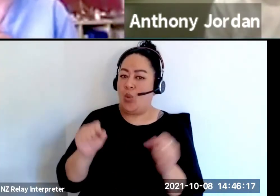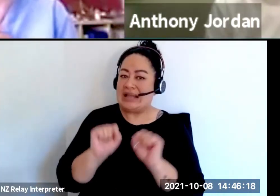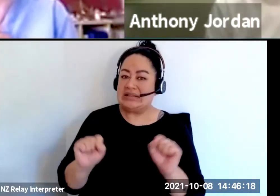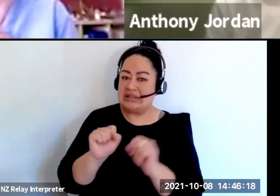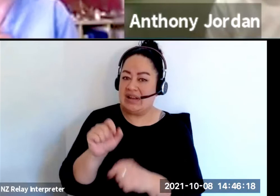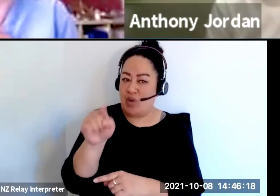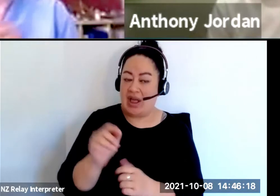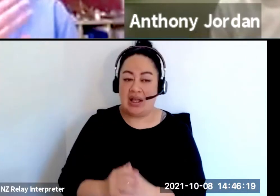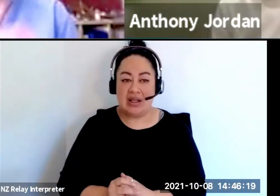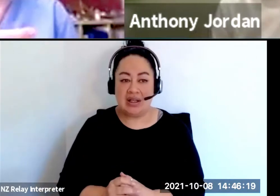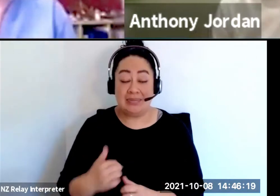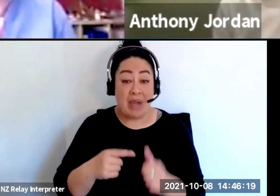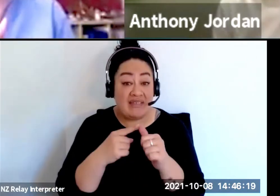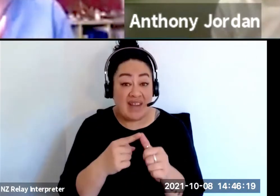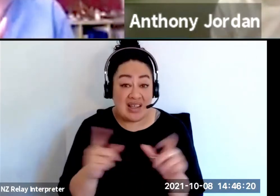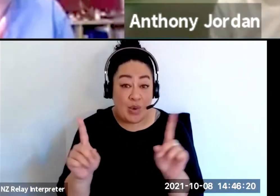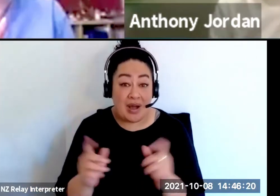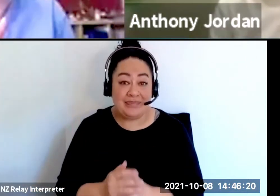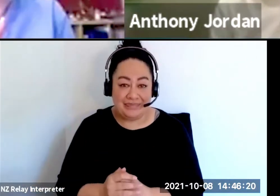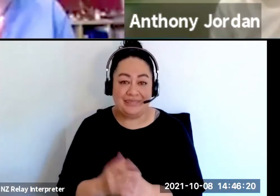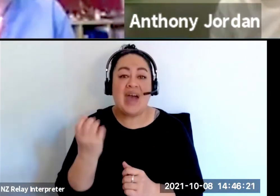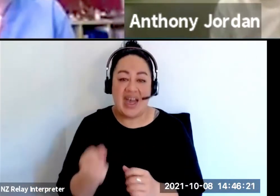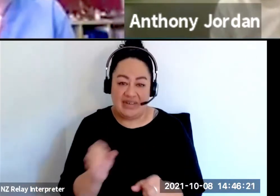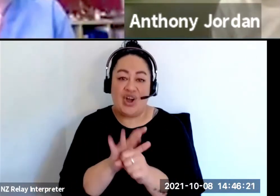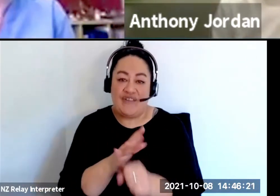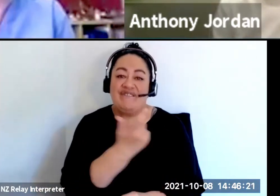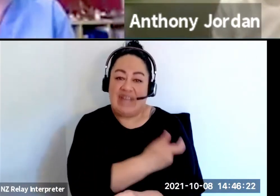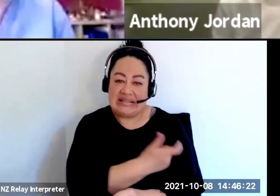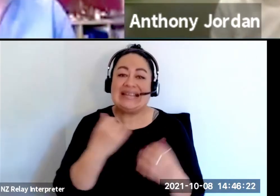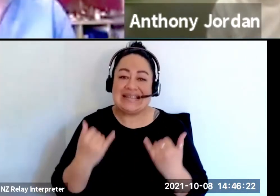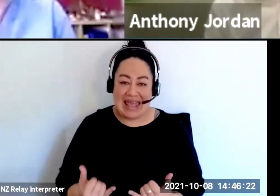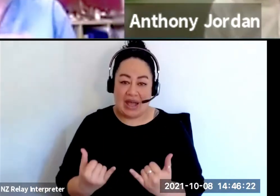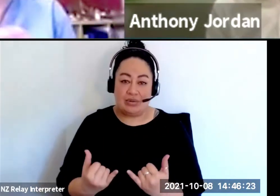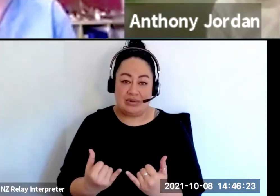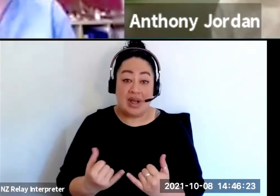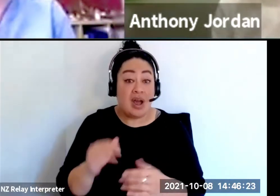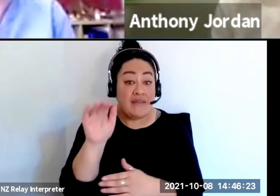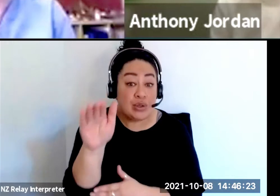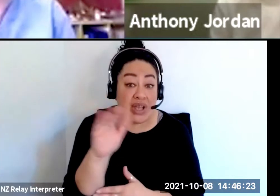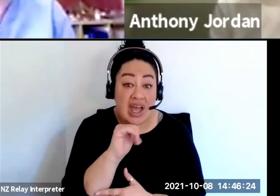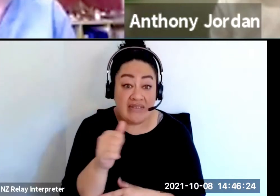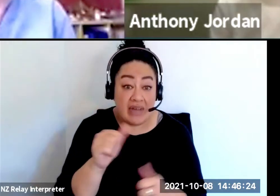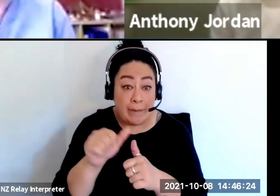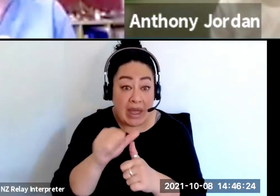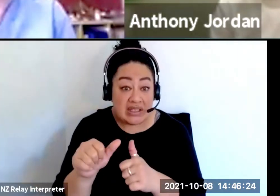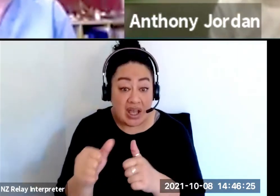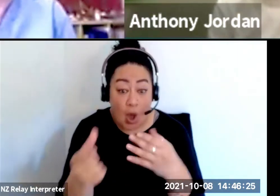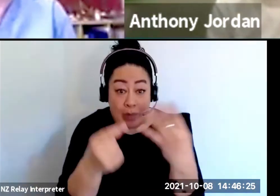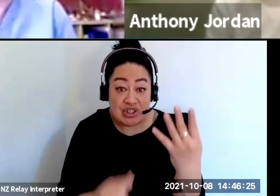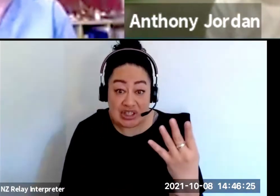advice is actually get what we have now, right? And in the future, if there's a better option, then I